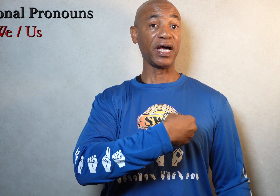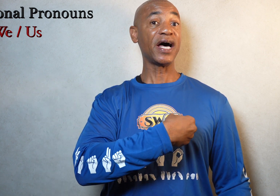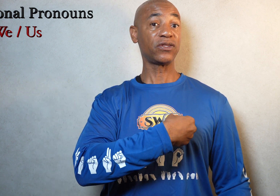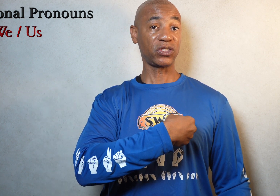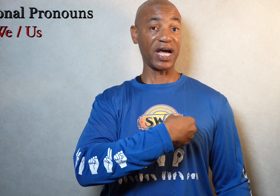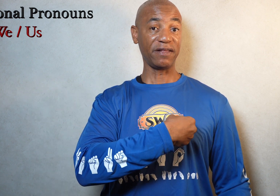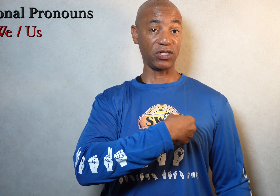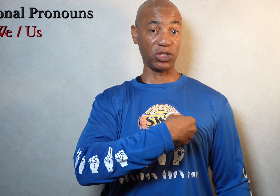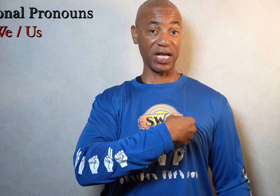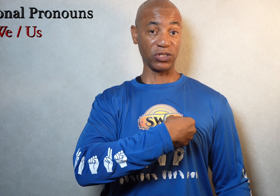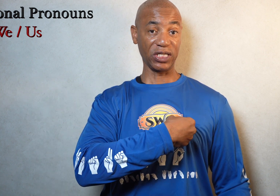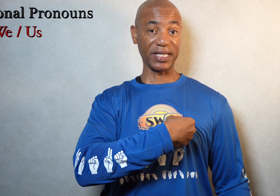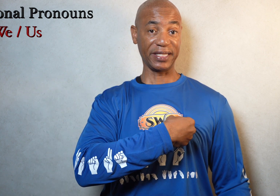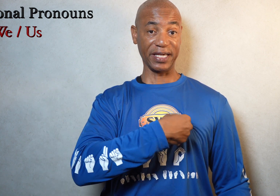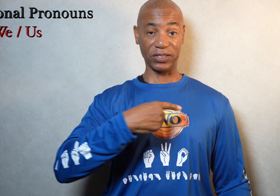other side of the chest, just like this.